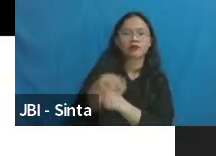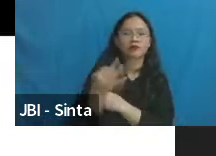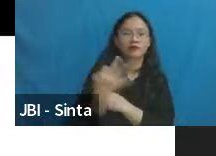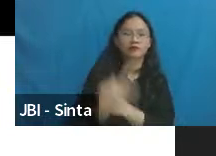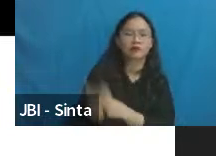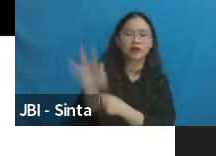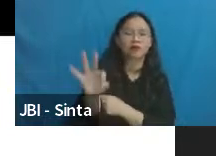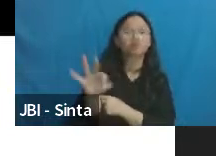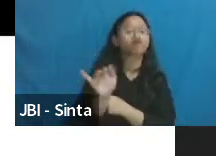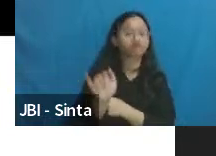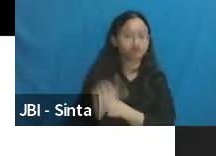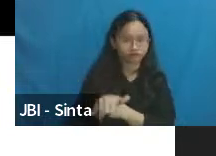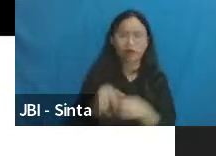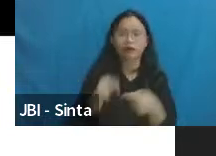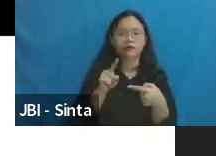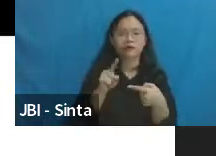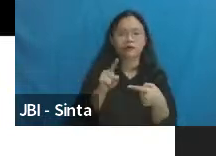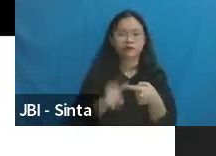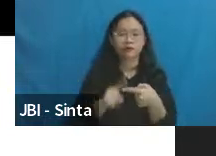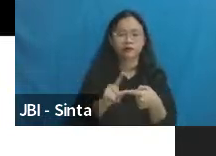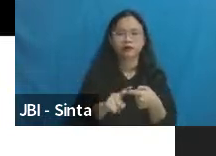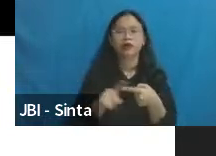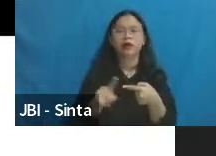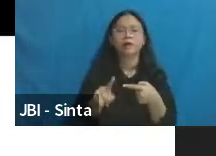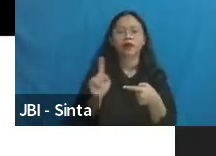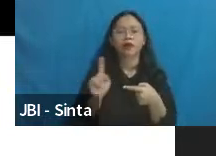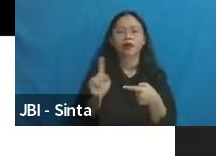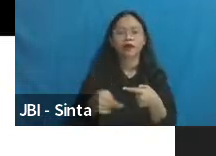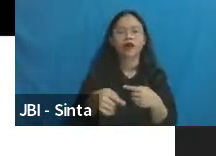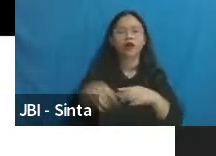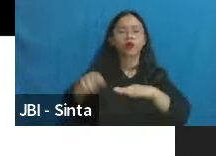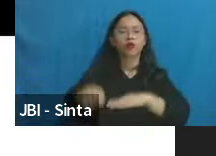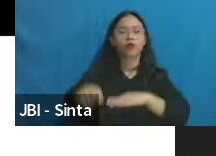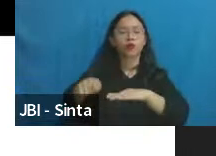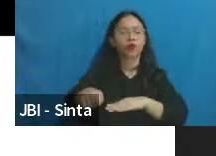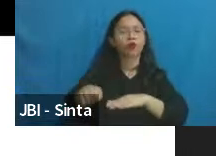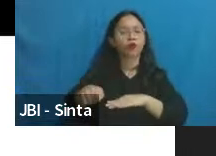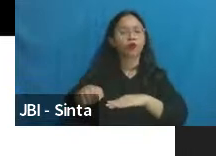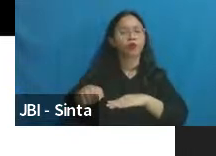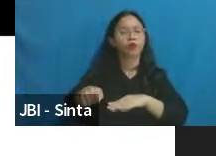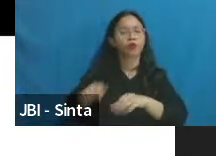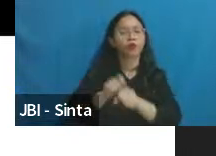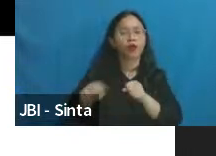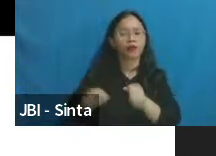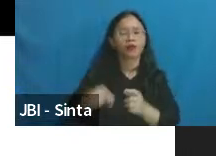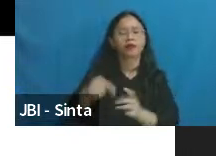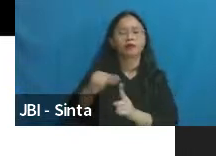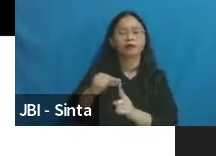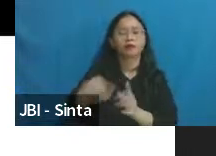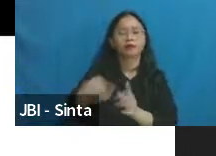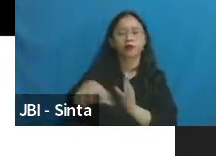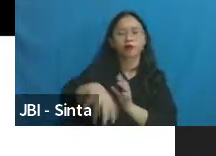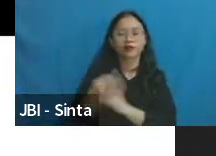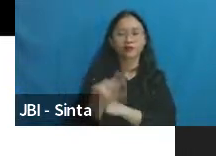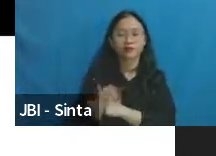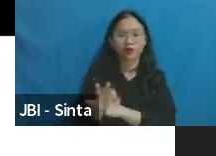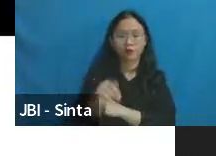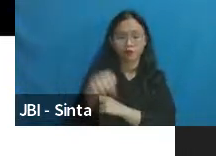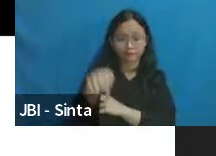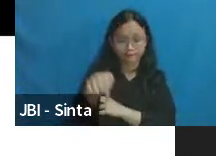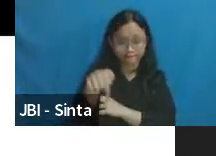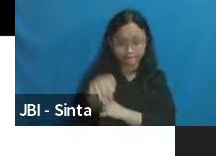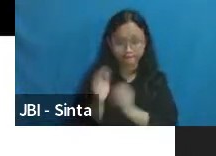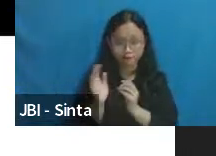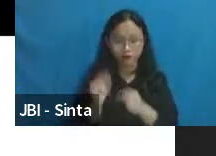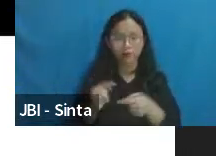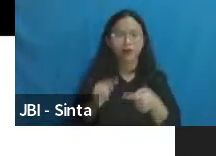and November with the creation of new provinces in West Papua. There were many mass protests